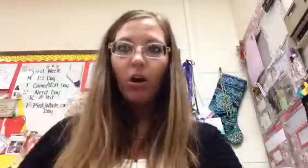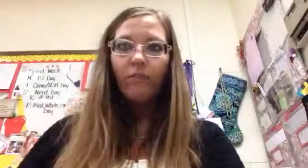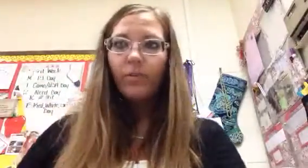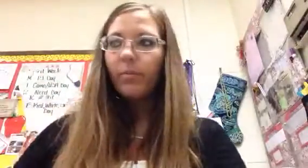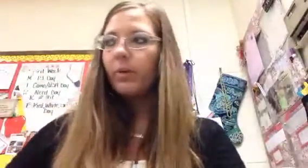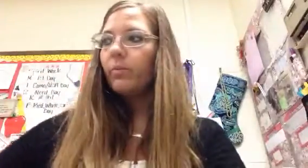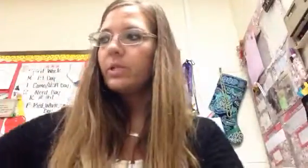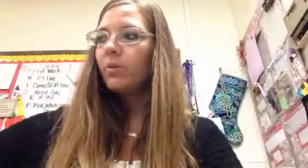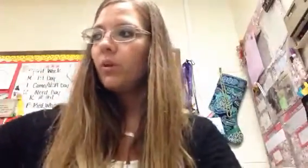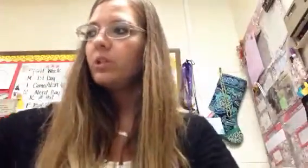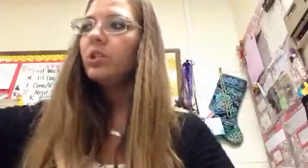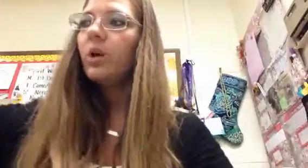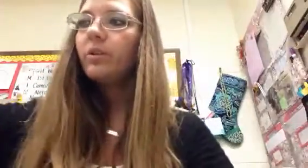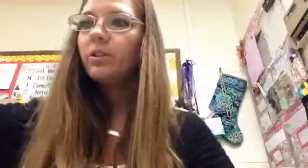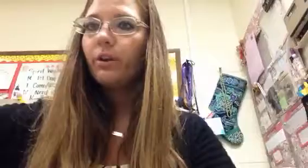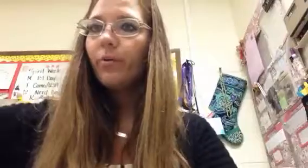it often, but we did want to show it to you.